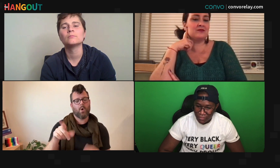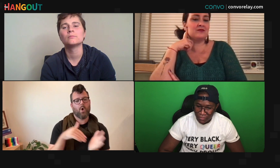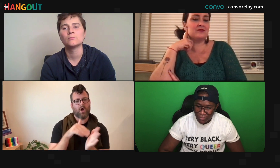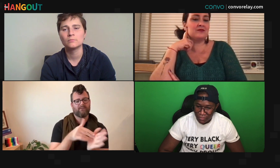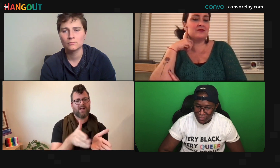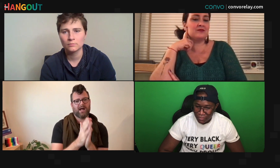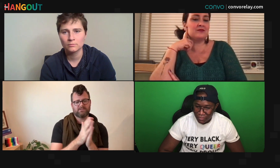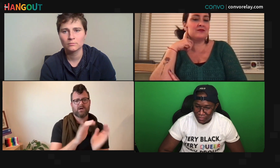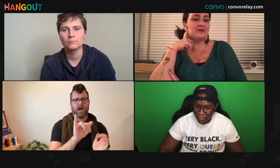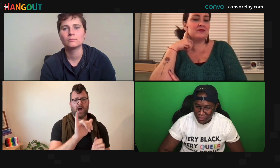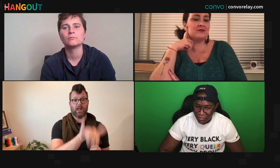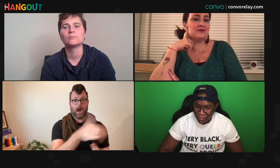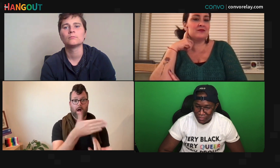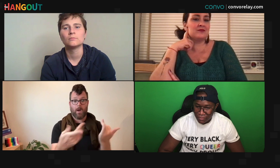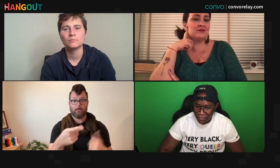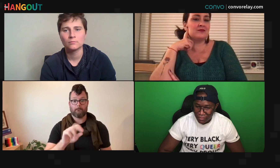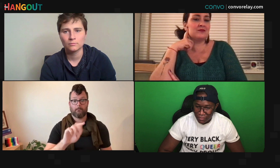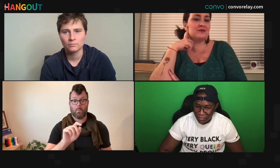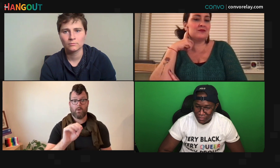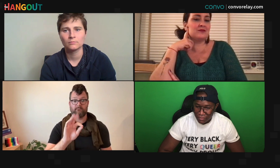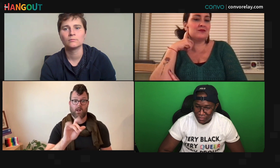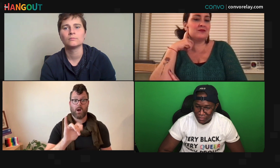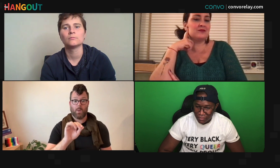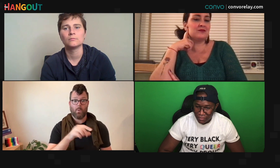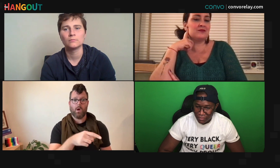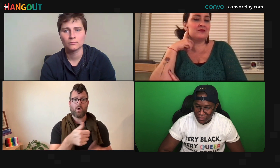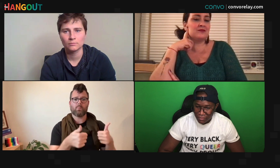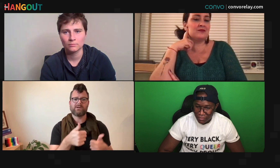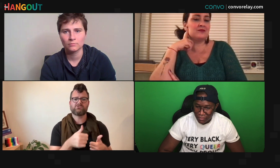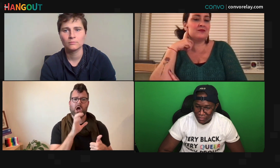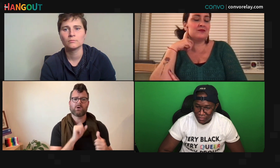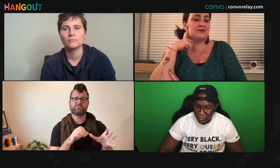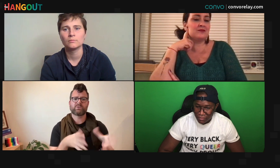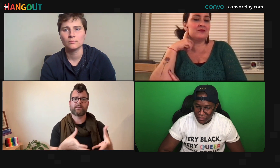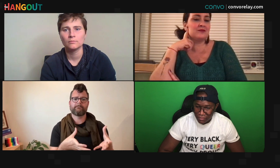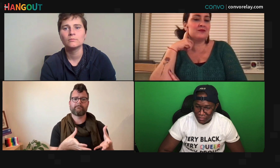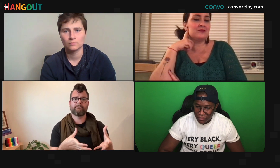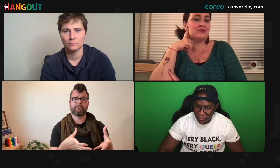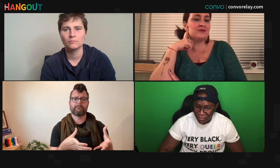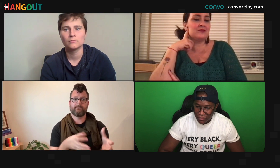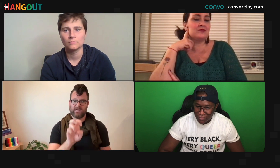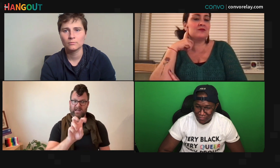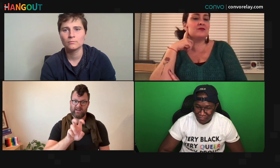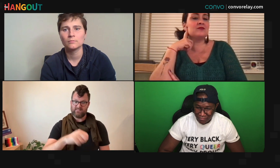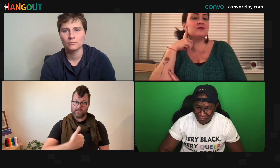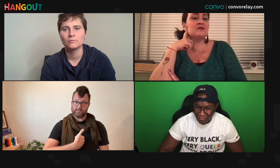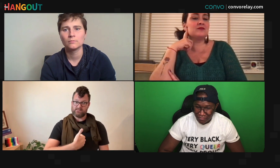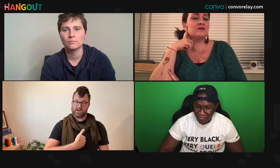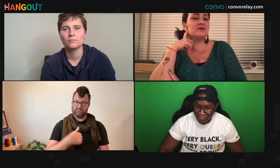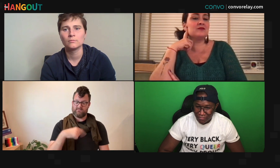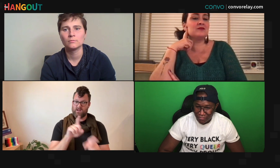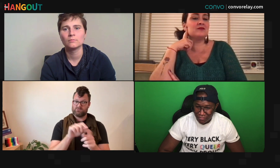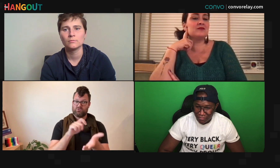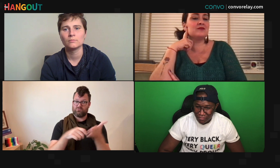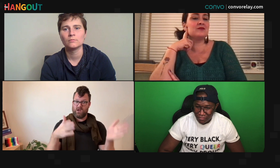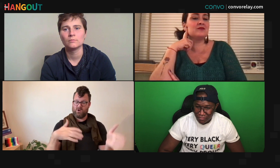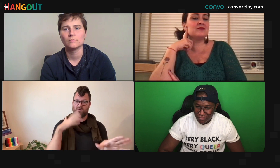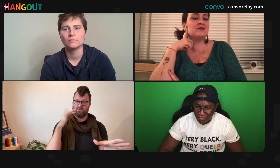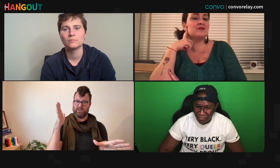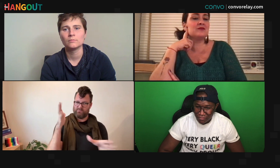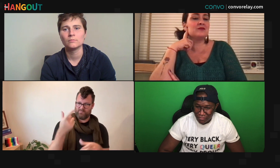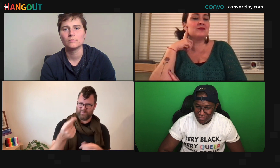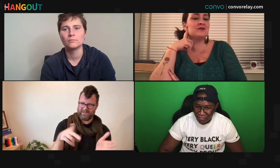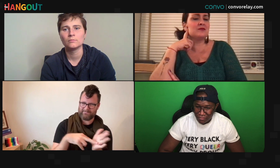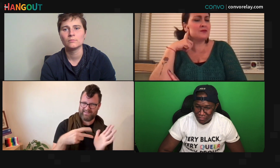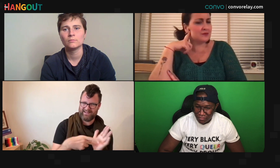look at the storyboard, so often they'll ask, okay, so this portfolio that you're looking at, which age group is that going to be targeting?